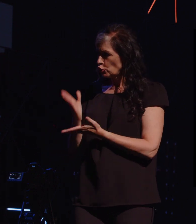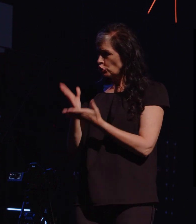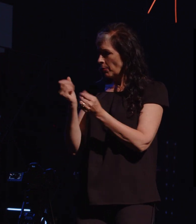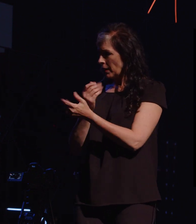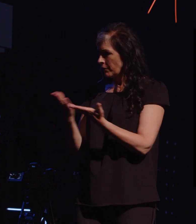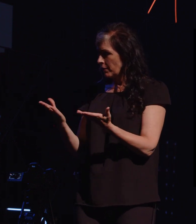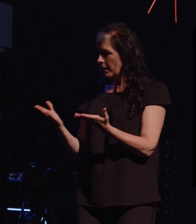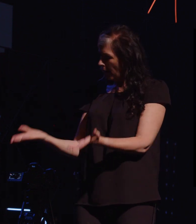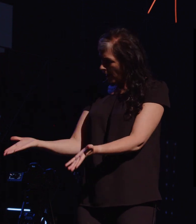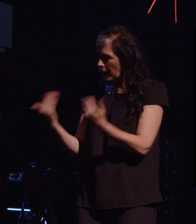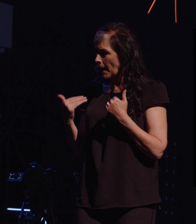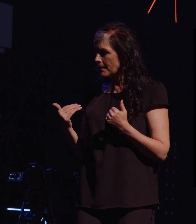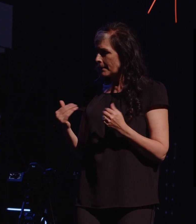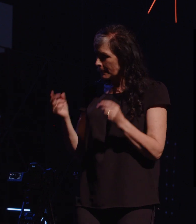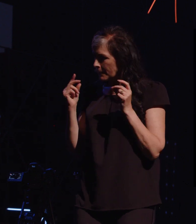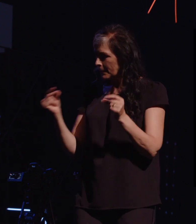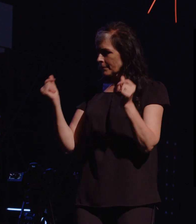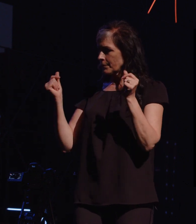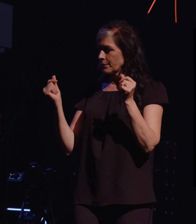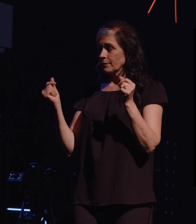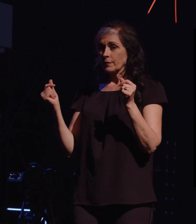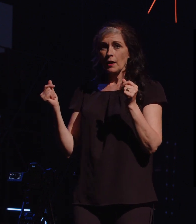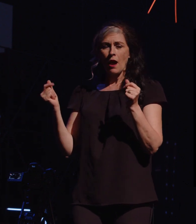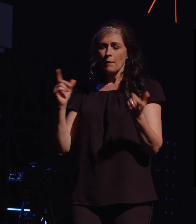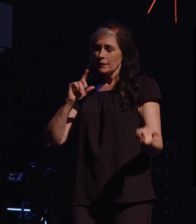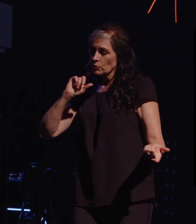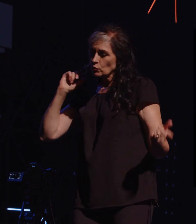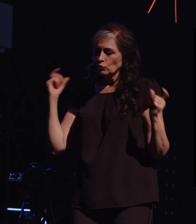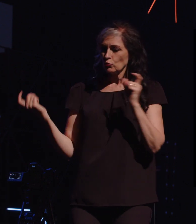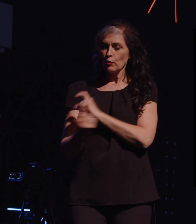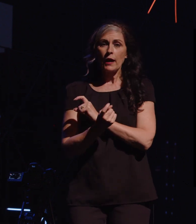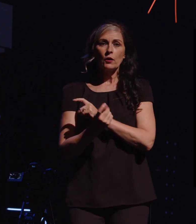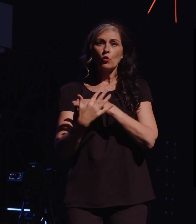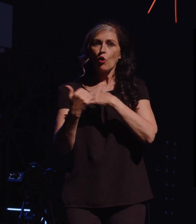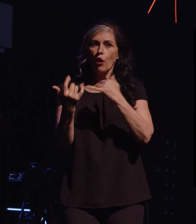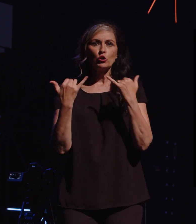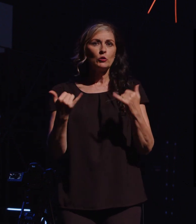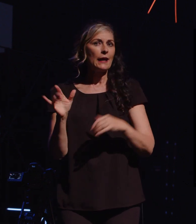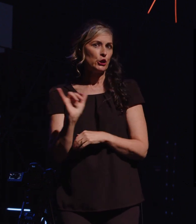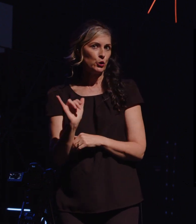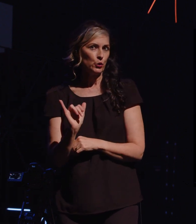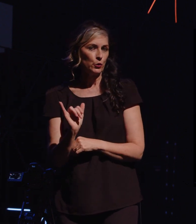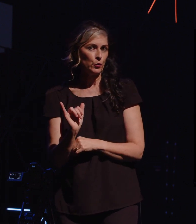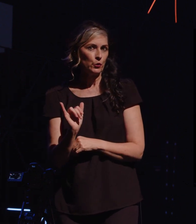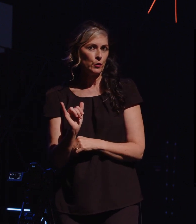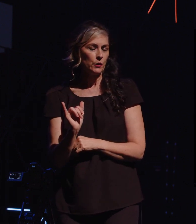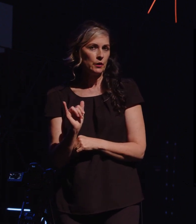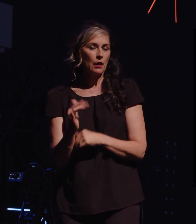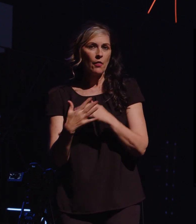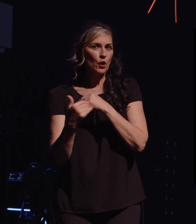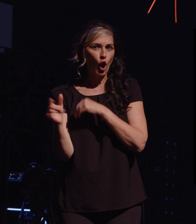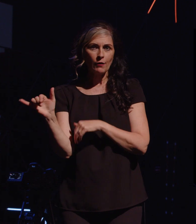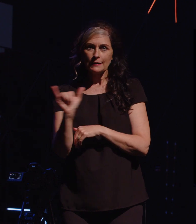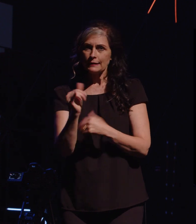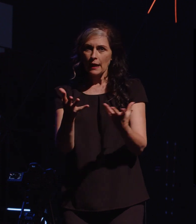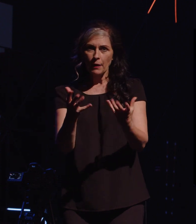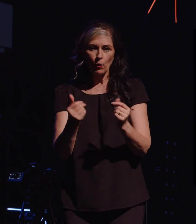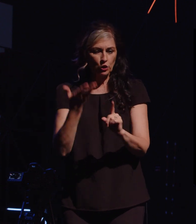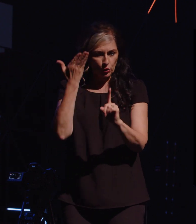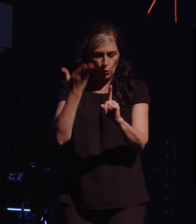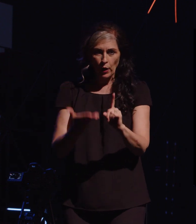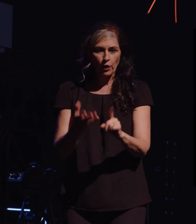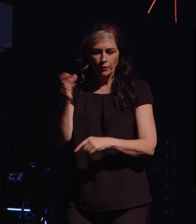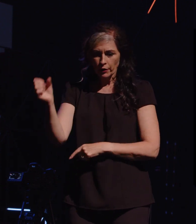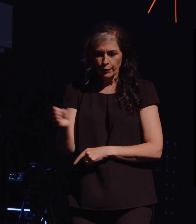and come to me. But it's a radical call today, too, because the calling is the same. God wants you where you're